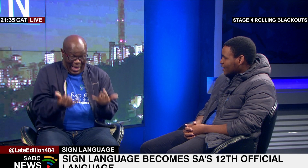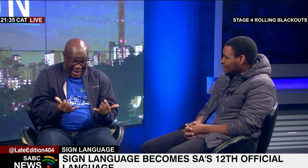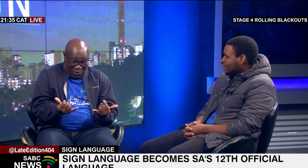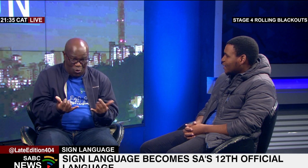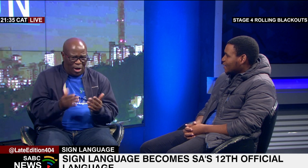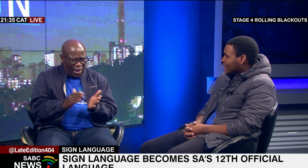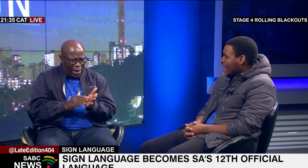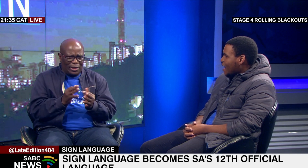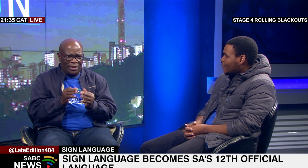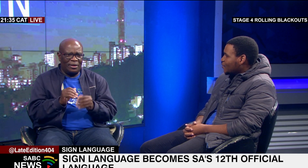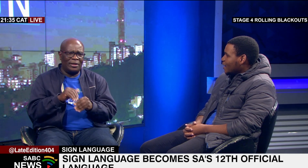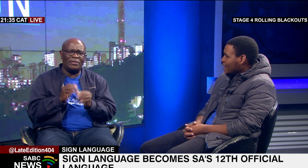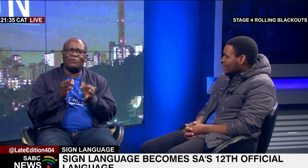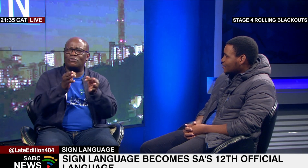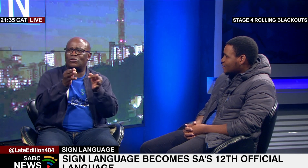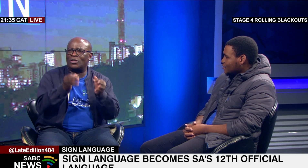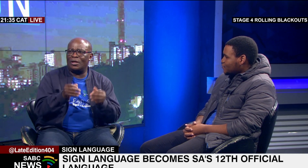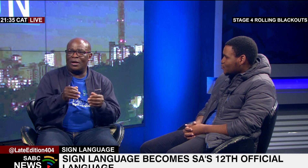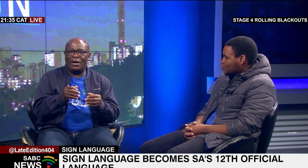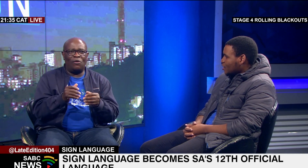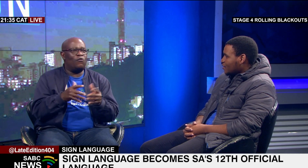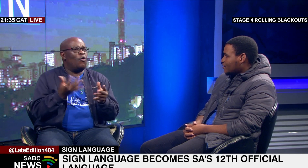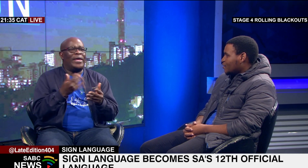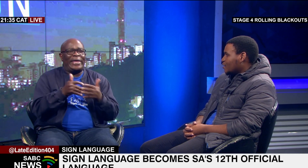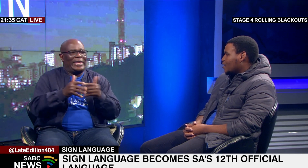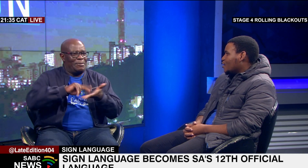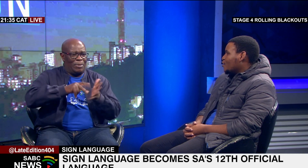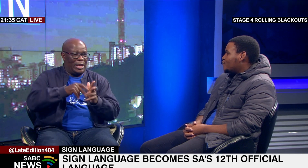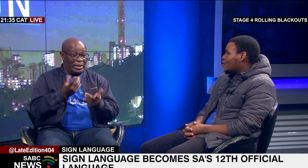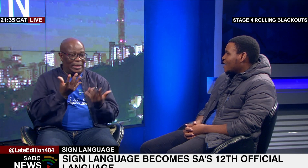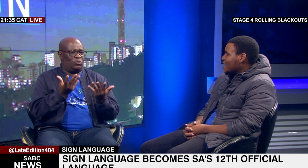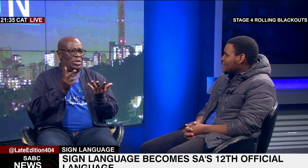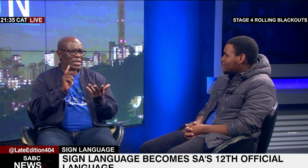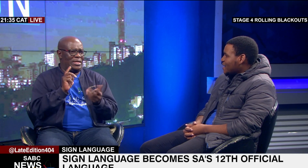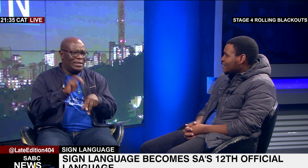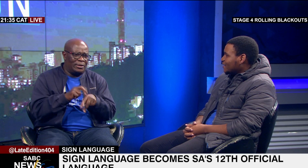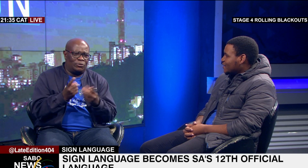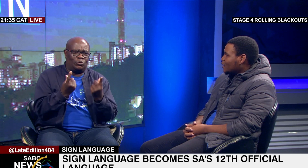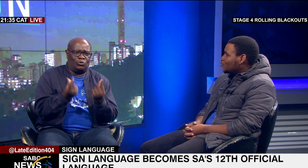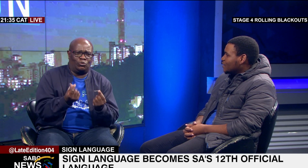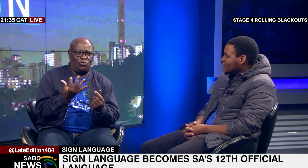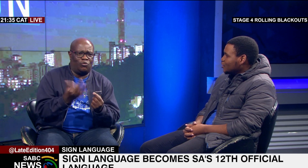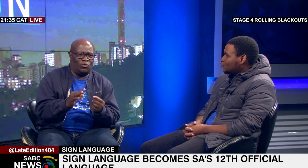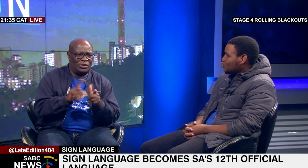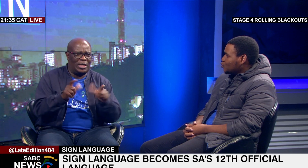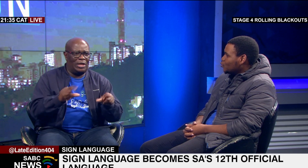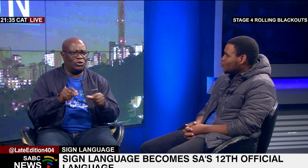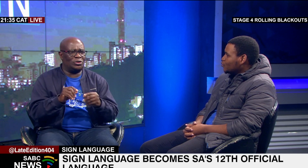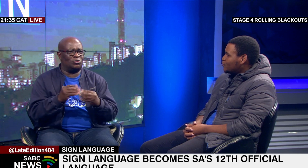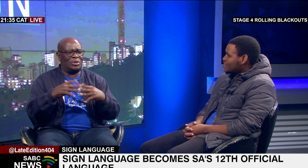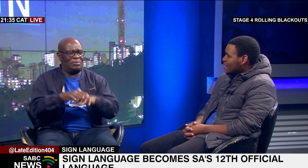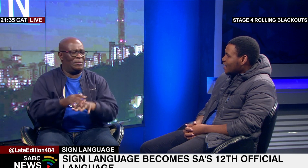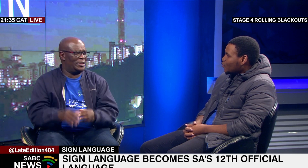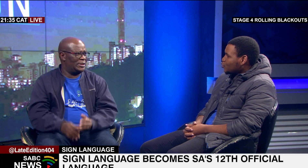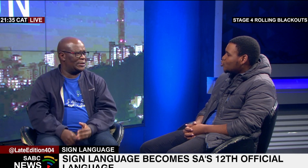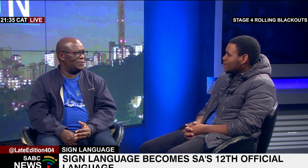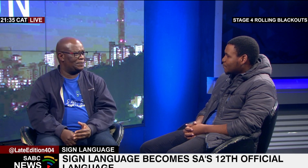included now and in the future for any planning that we need to do for sign language to be